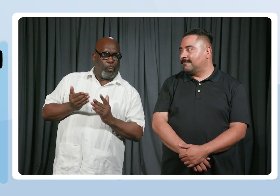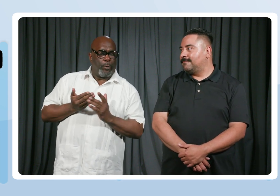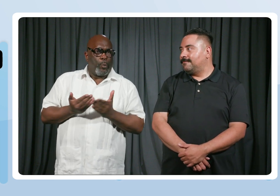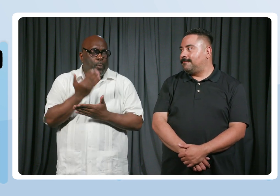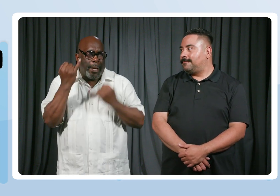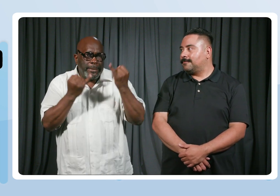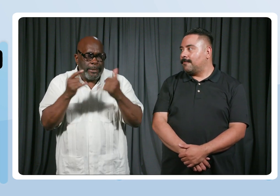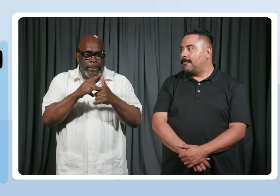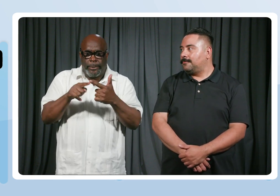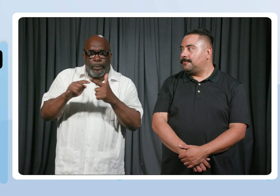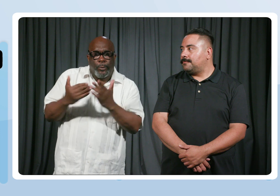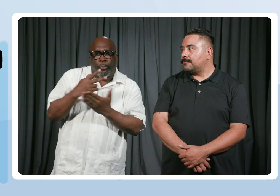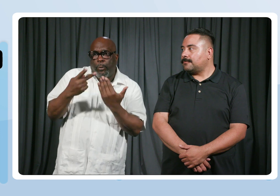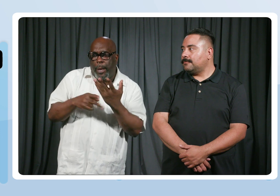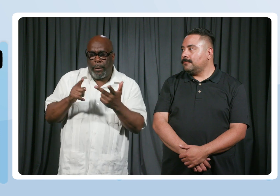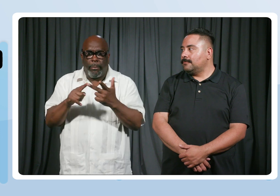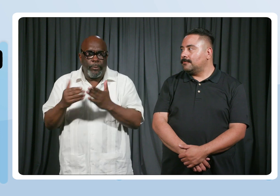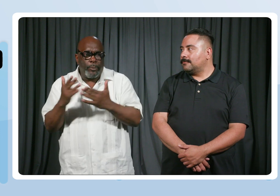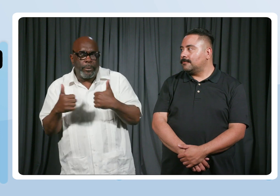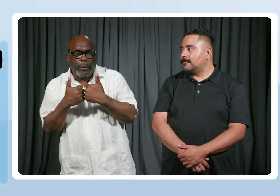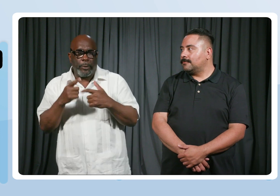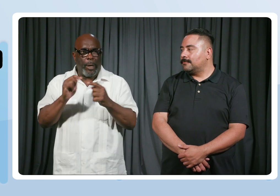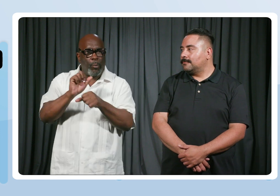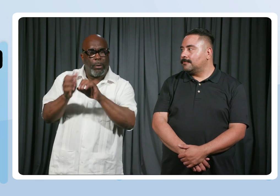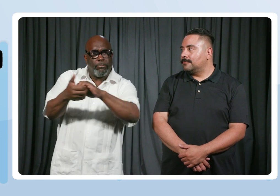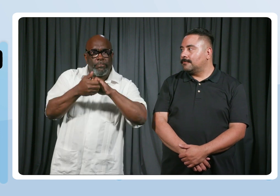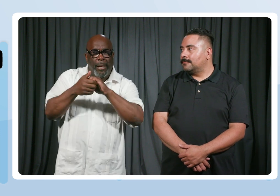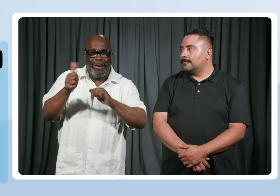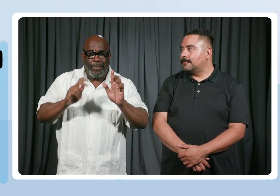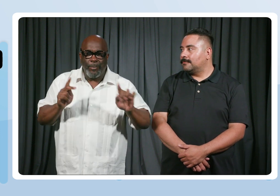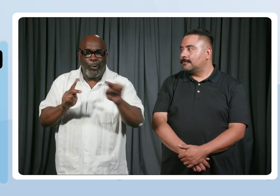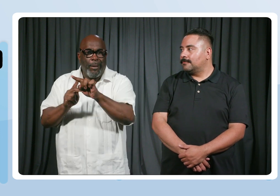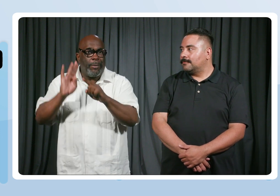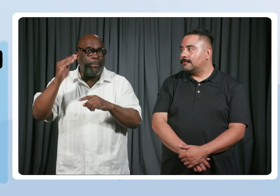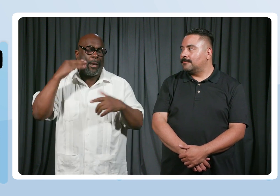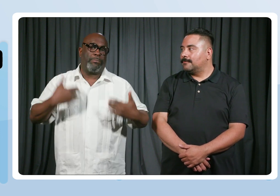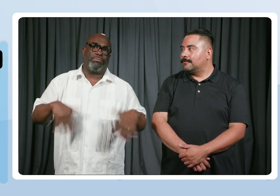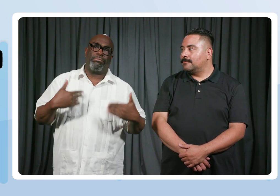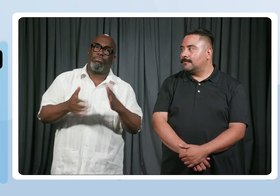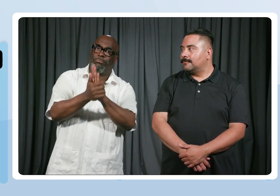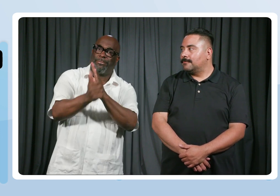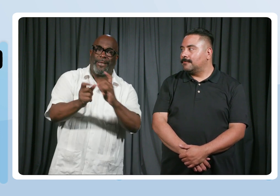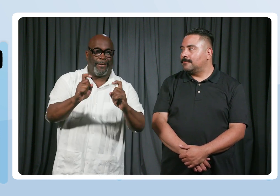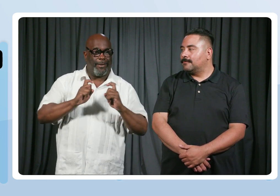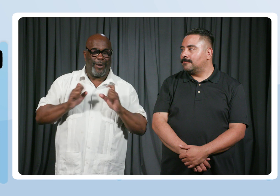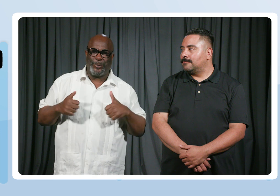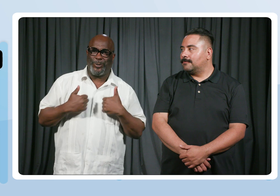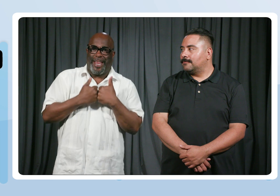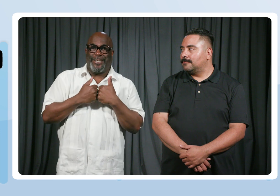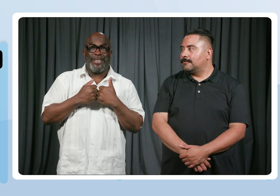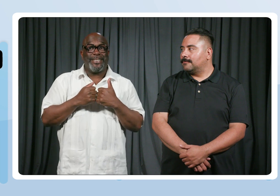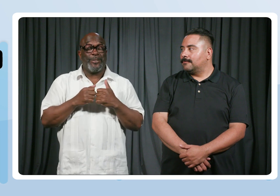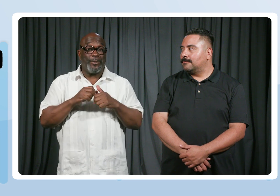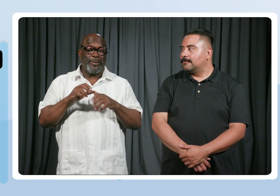new programs and challenges and try to work with other people. I'd say, the mayor's really good about challenging us to collaborate in new and different ways. And so I